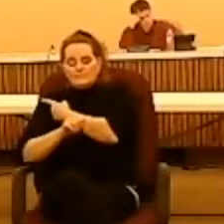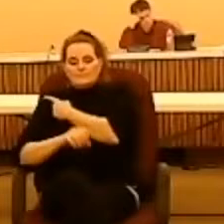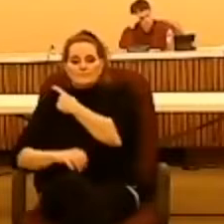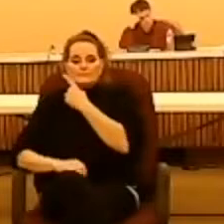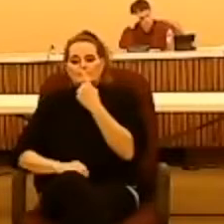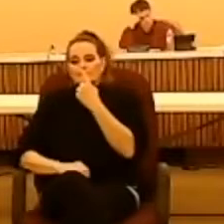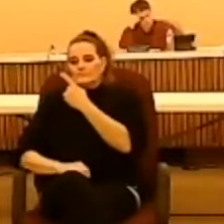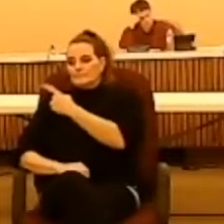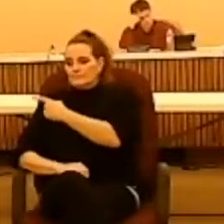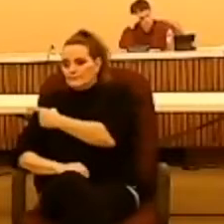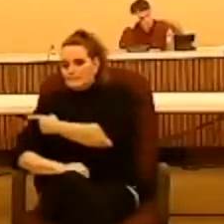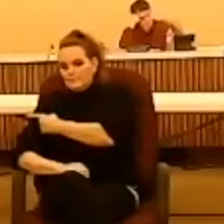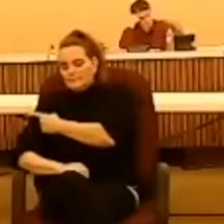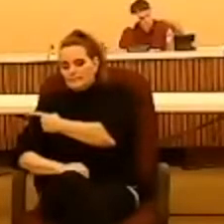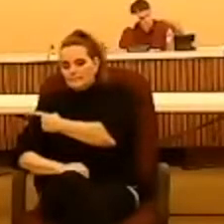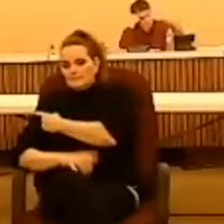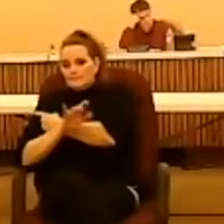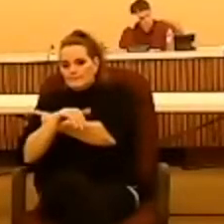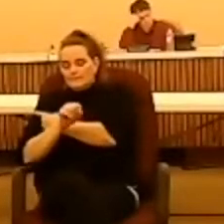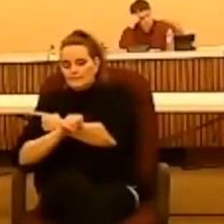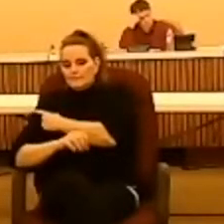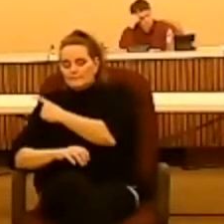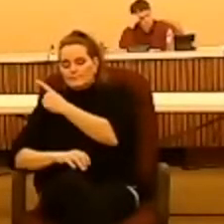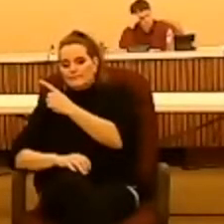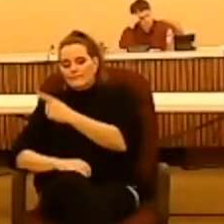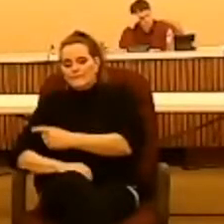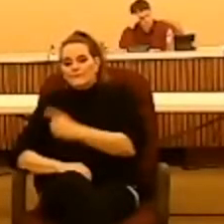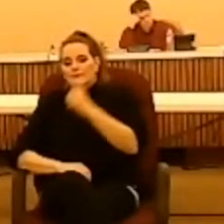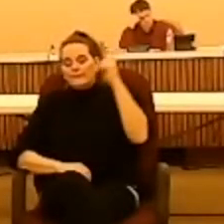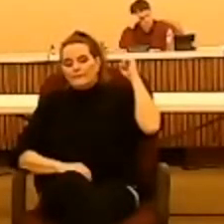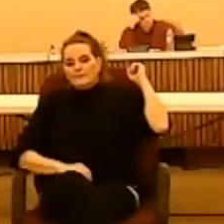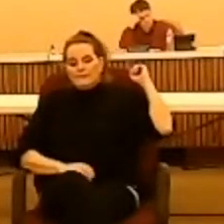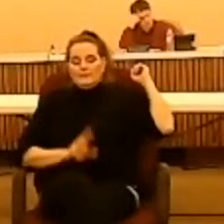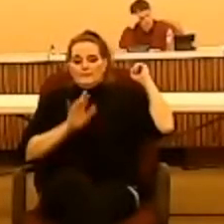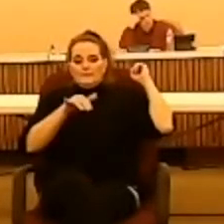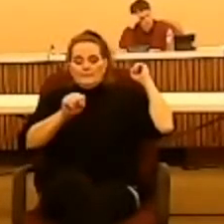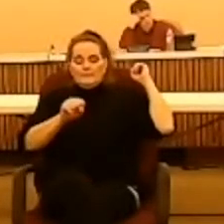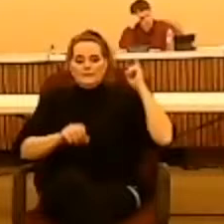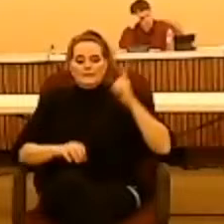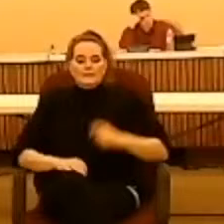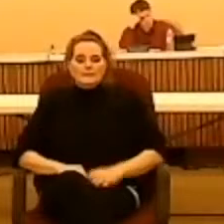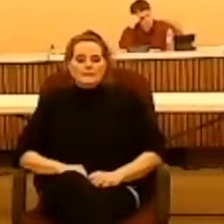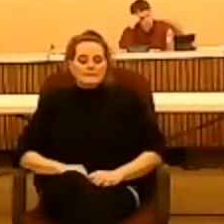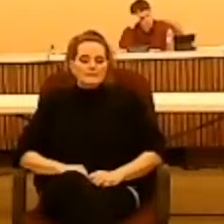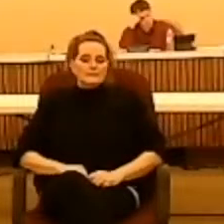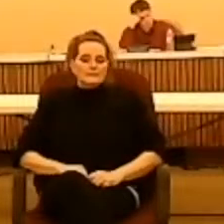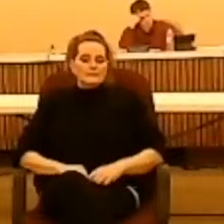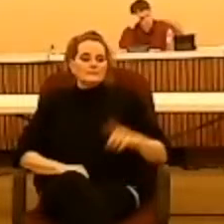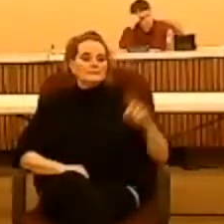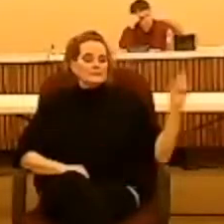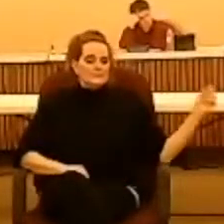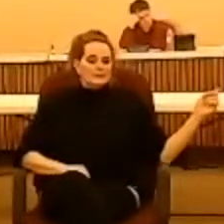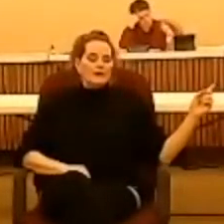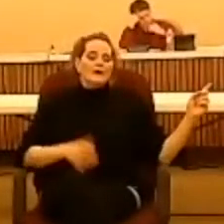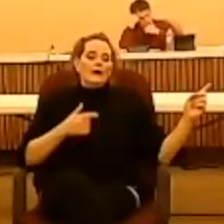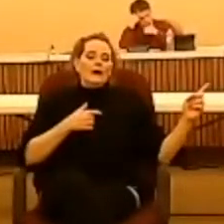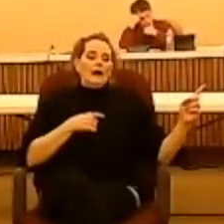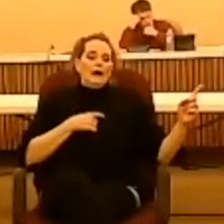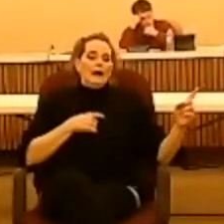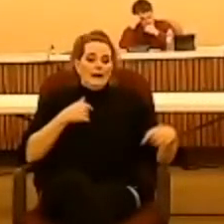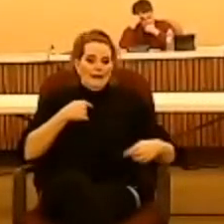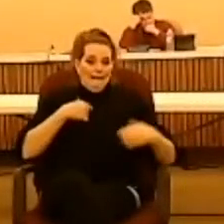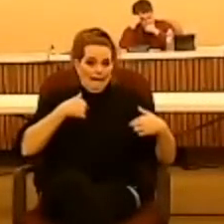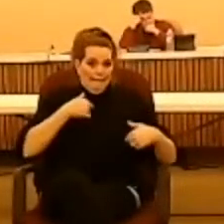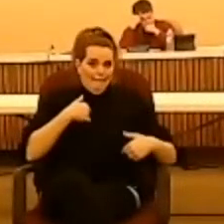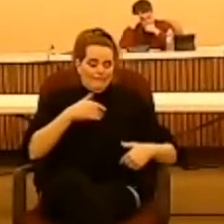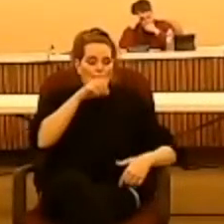Aye. Councilmember Bolzner, Aye. Supervisor Schultz. Aye. Supervisor Schultz and fellow board members, I